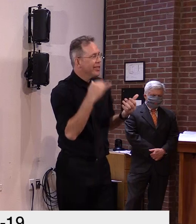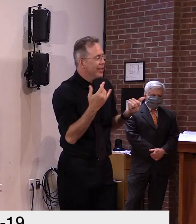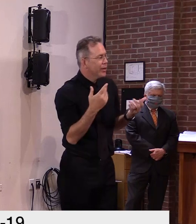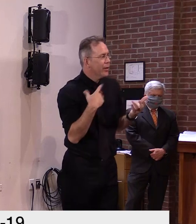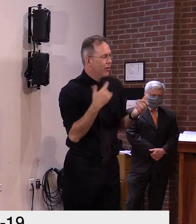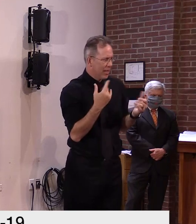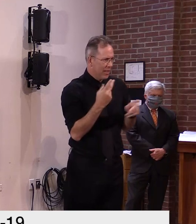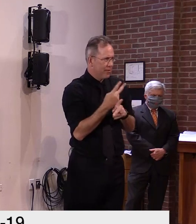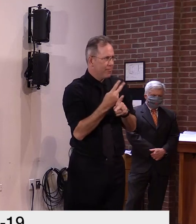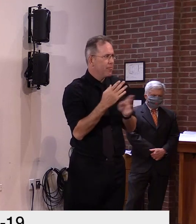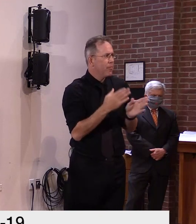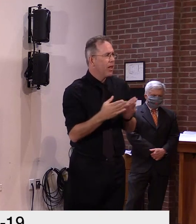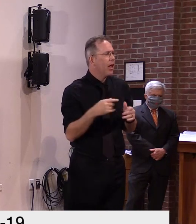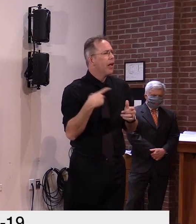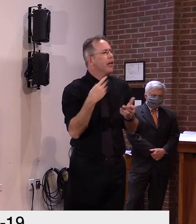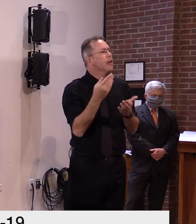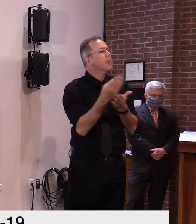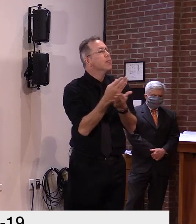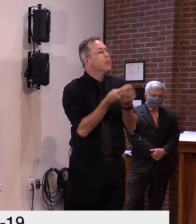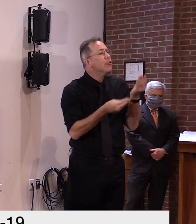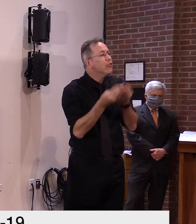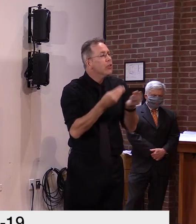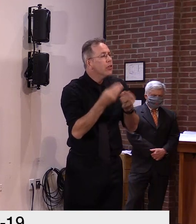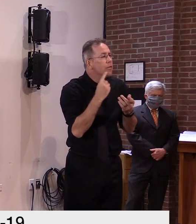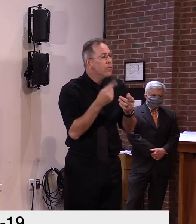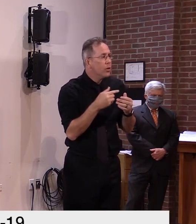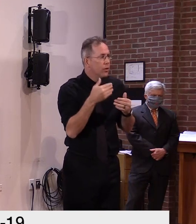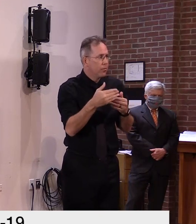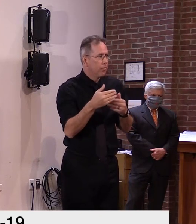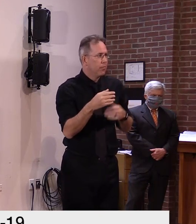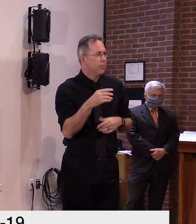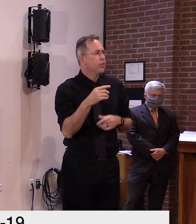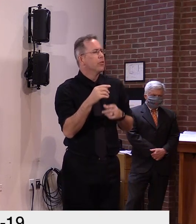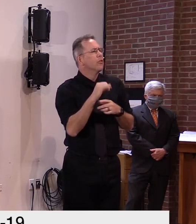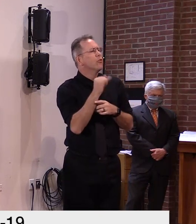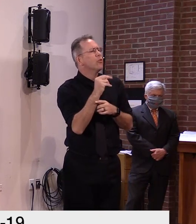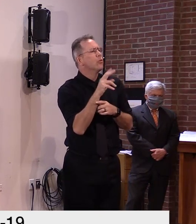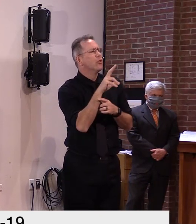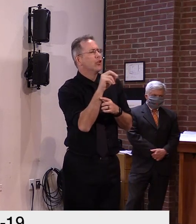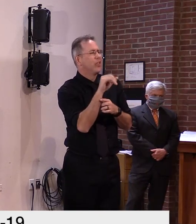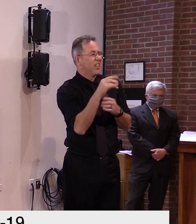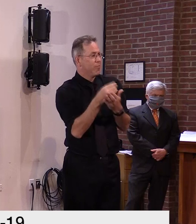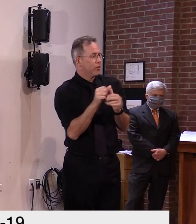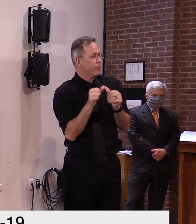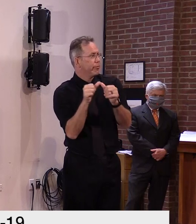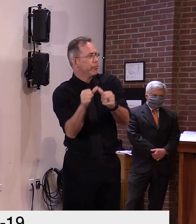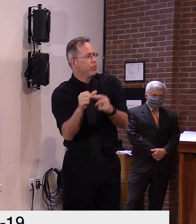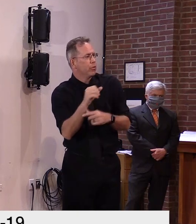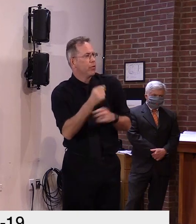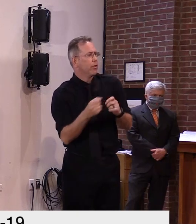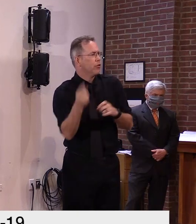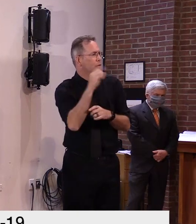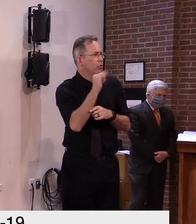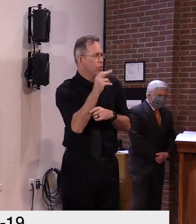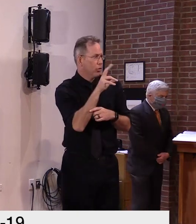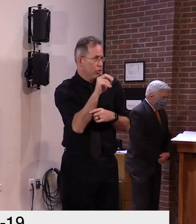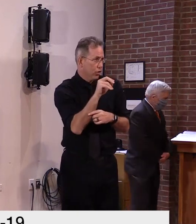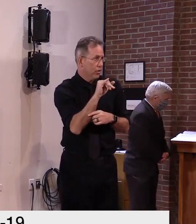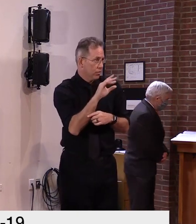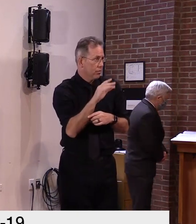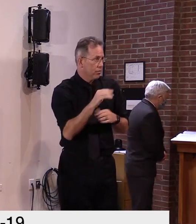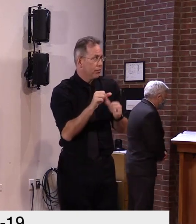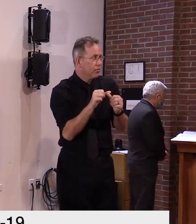end the end of June, and we're working with our economists on with the legislature